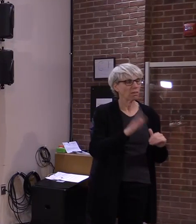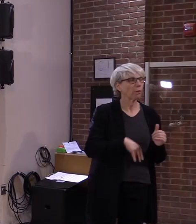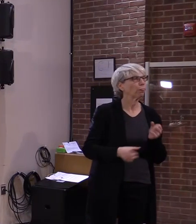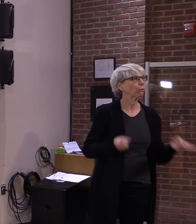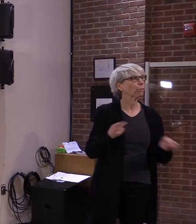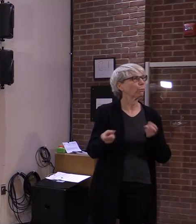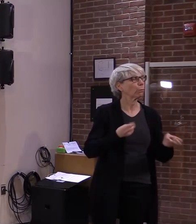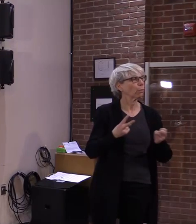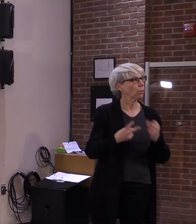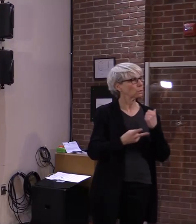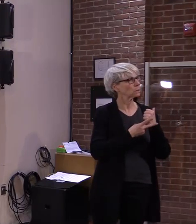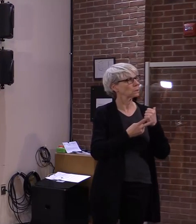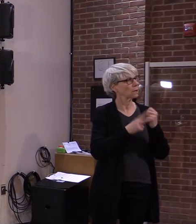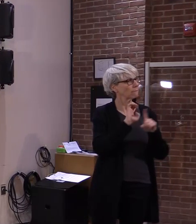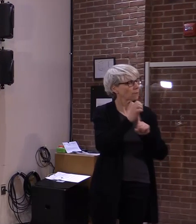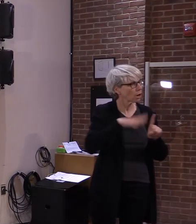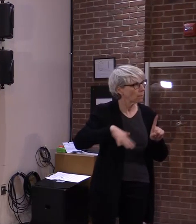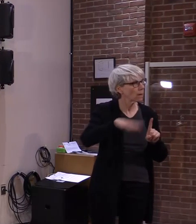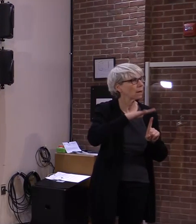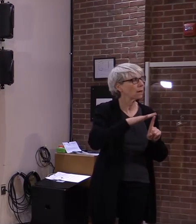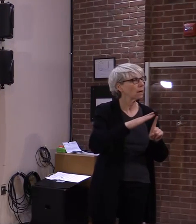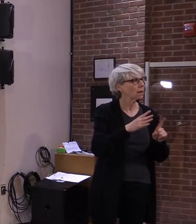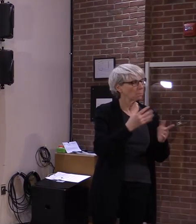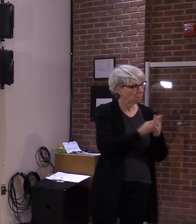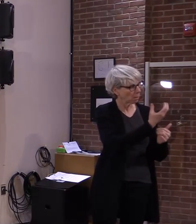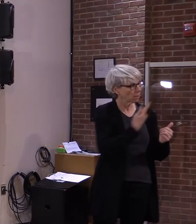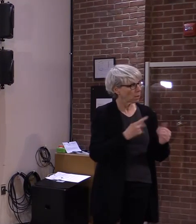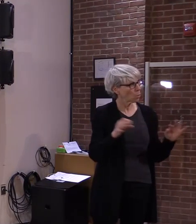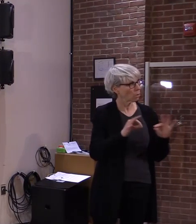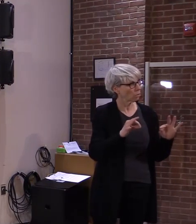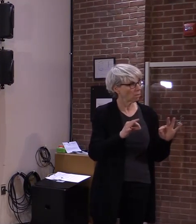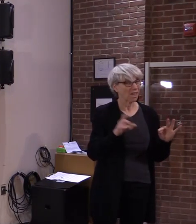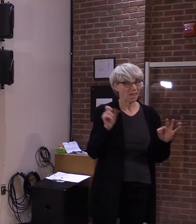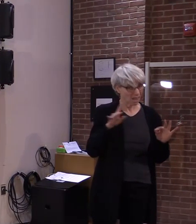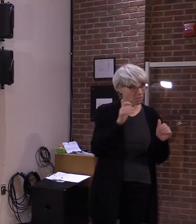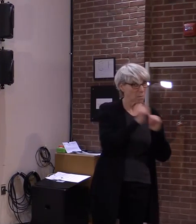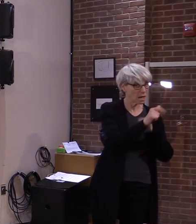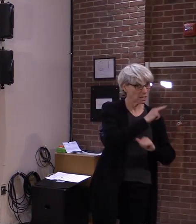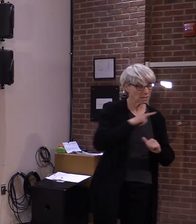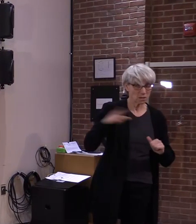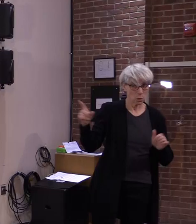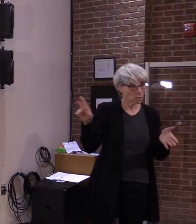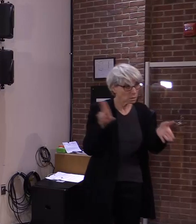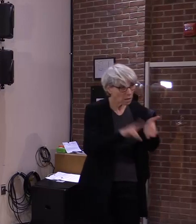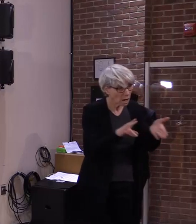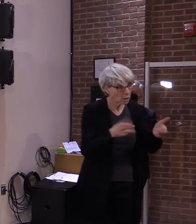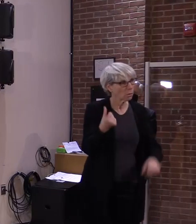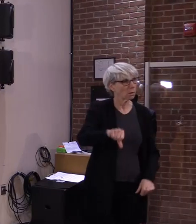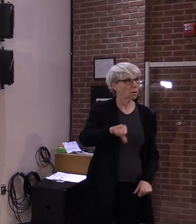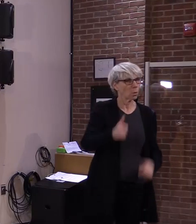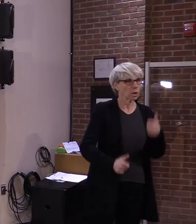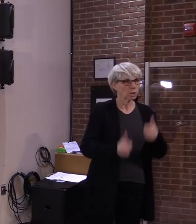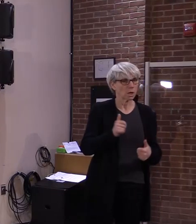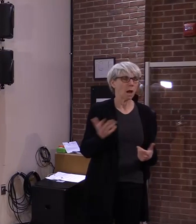you feel about it, do you think you'll sign it or veto it? Oh, it's got a long ways to go before I make that determination.